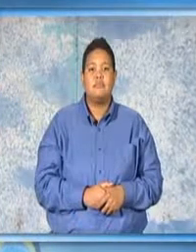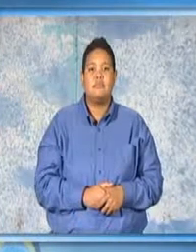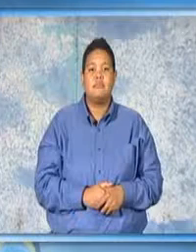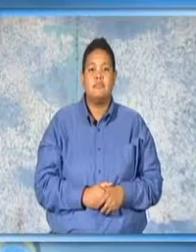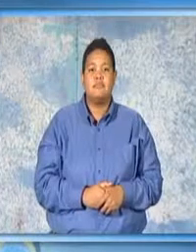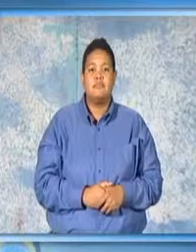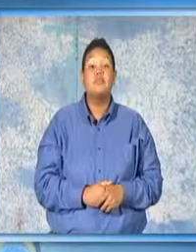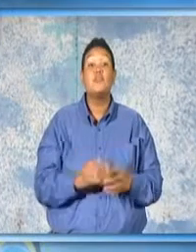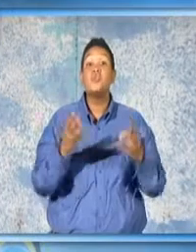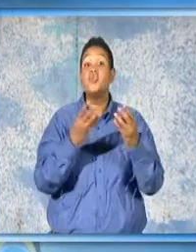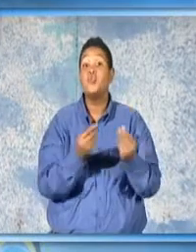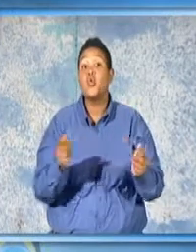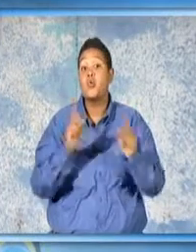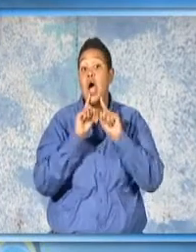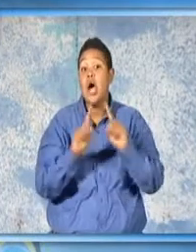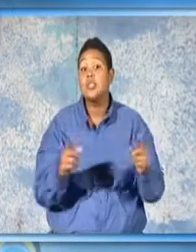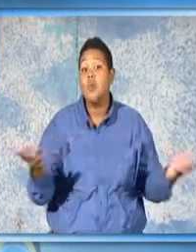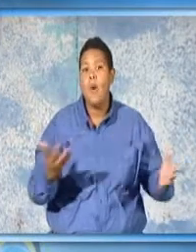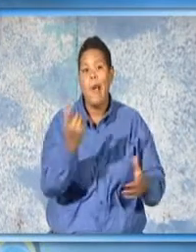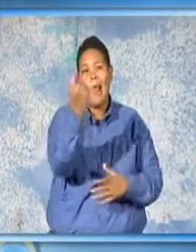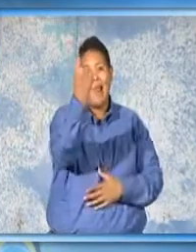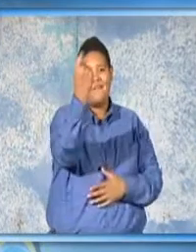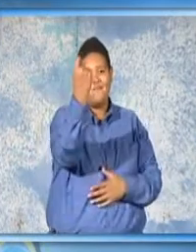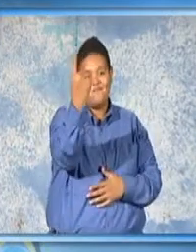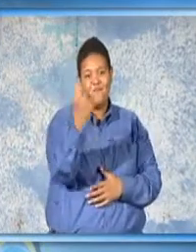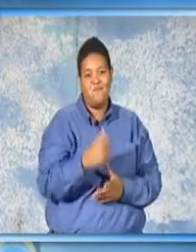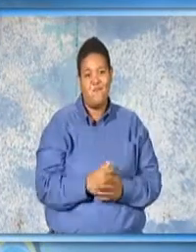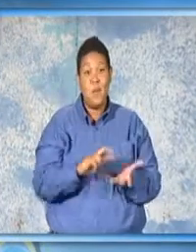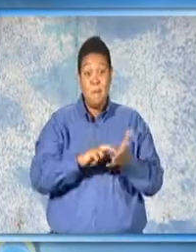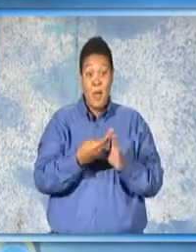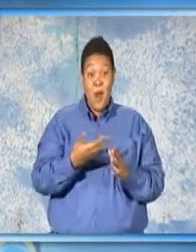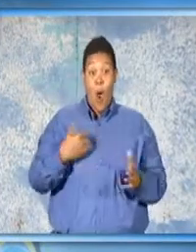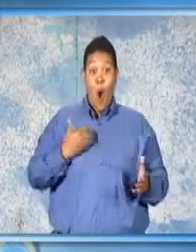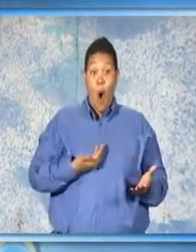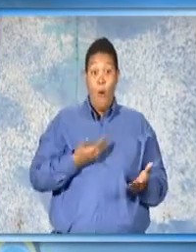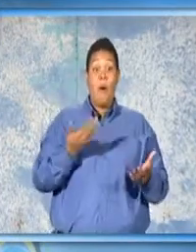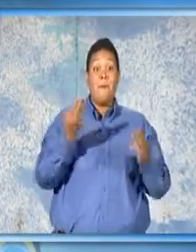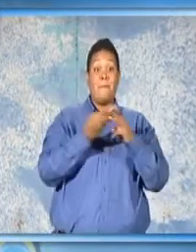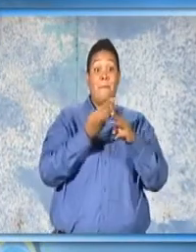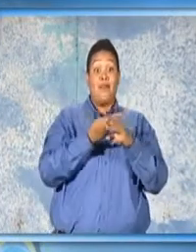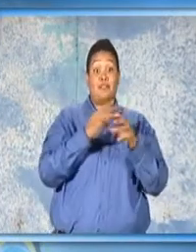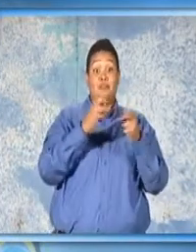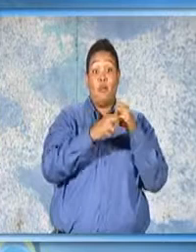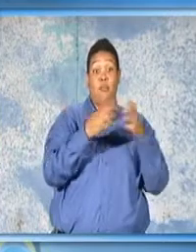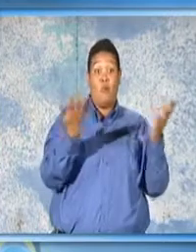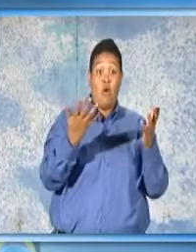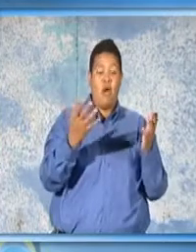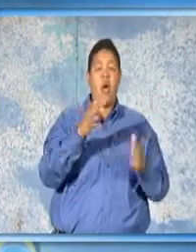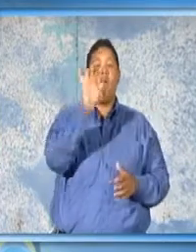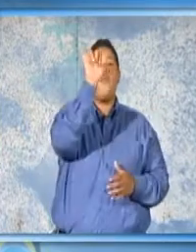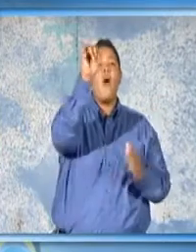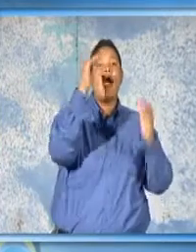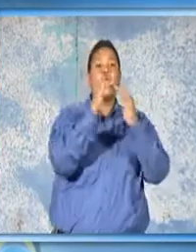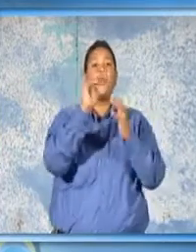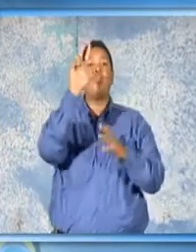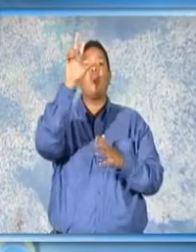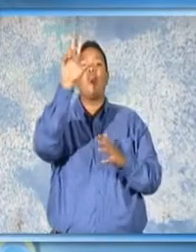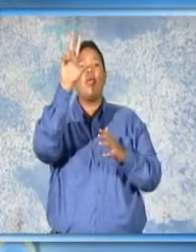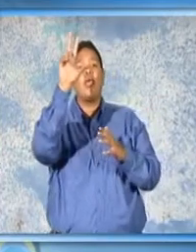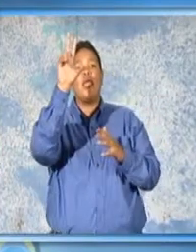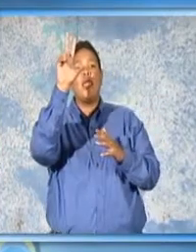The solution is 11. Therefore, our equation is y equals 3 over 2x plus